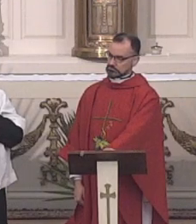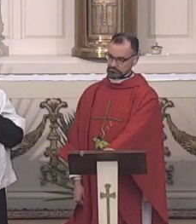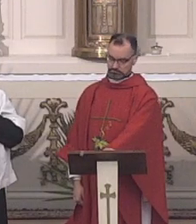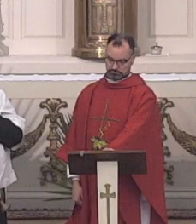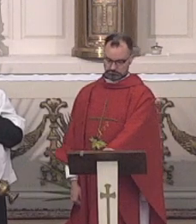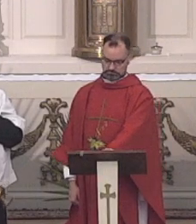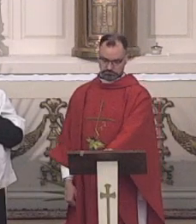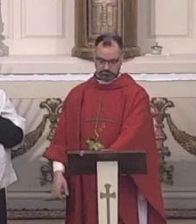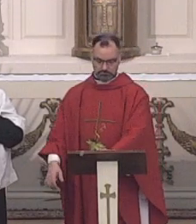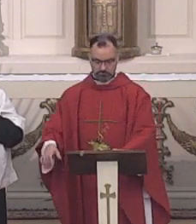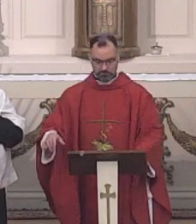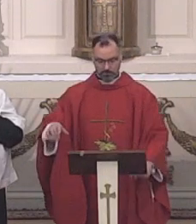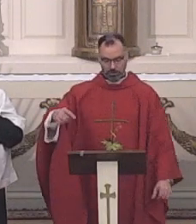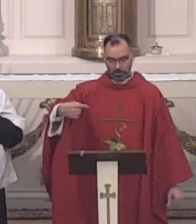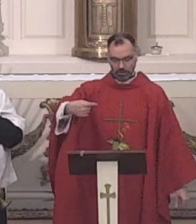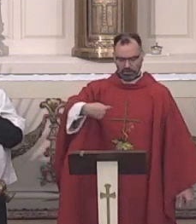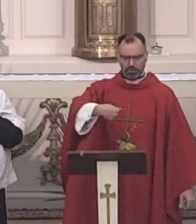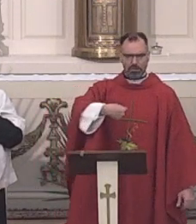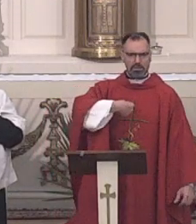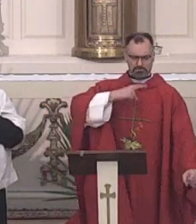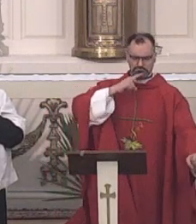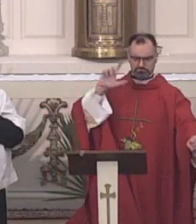Then Jesus said to him,